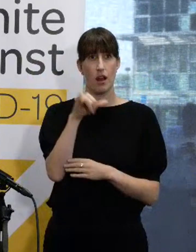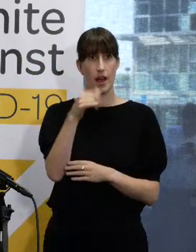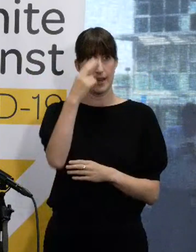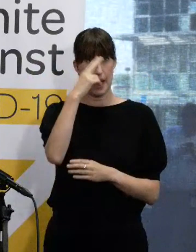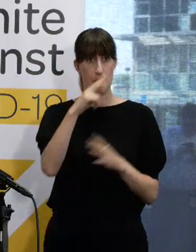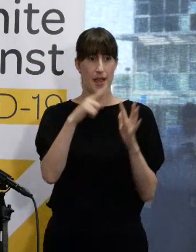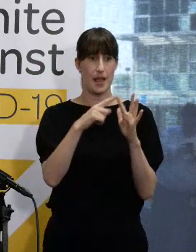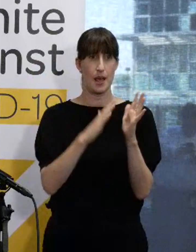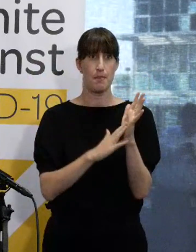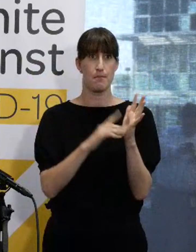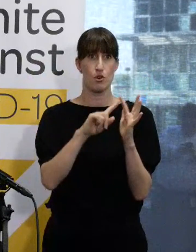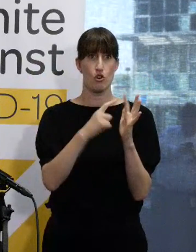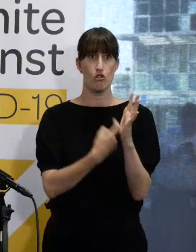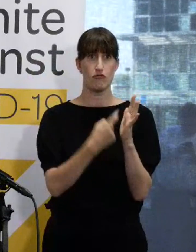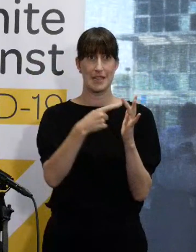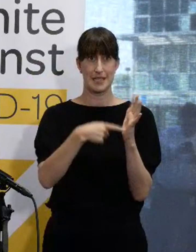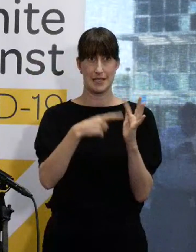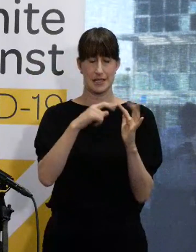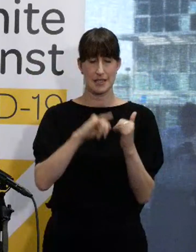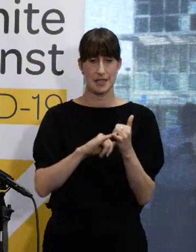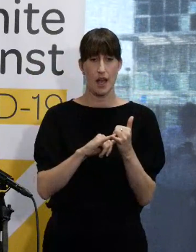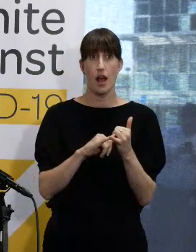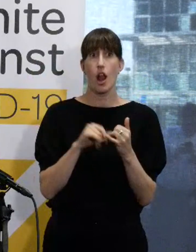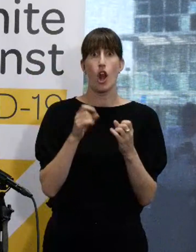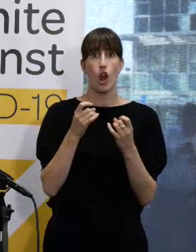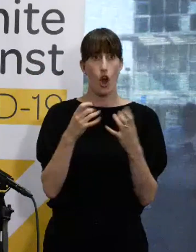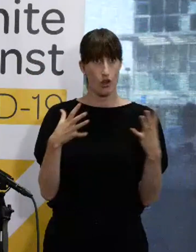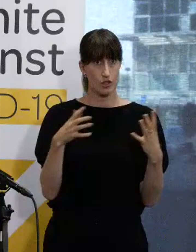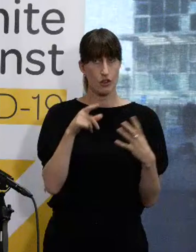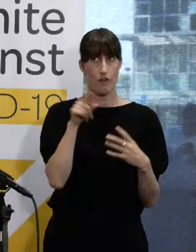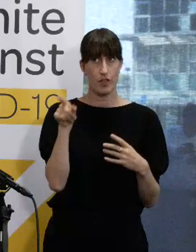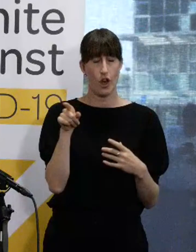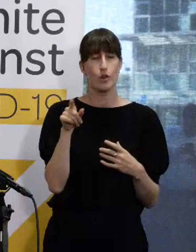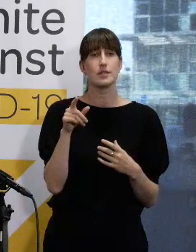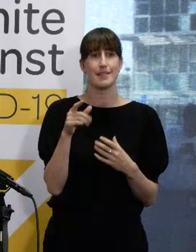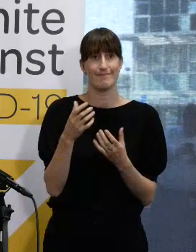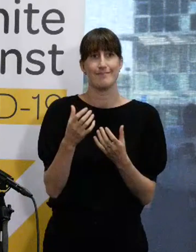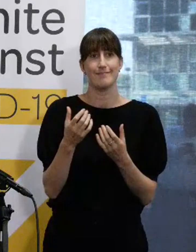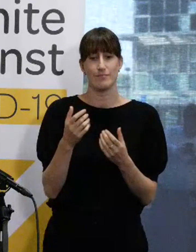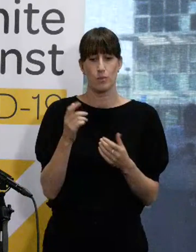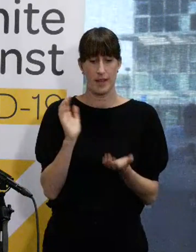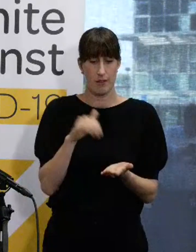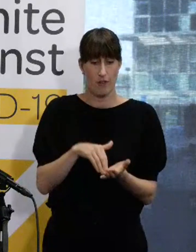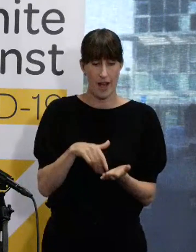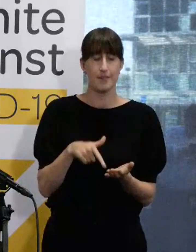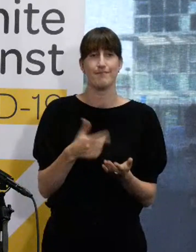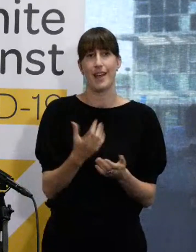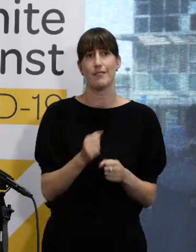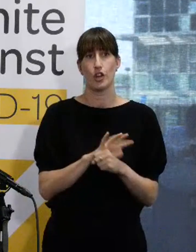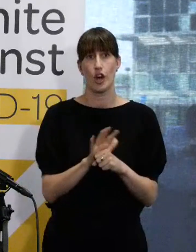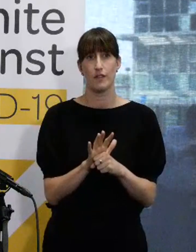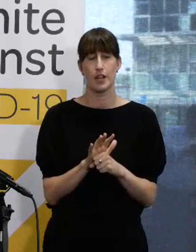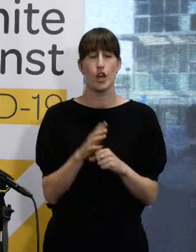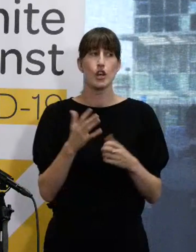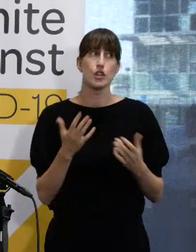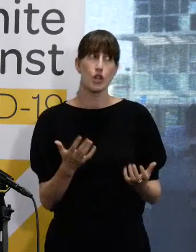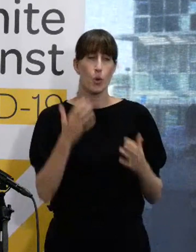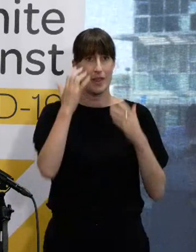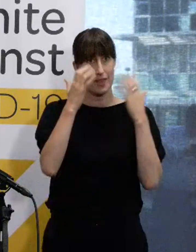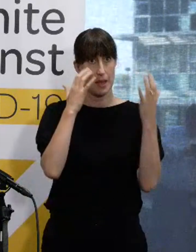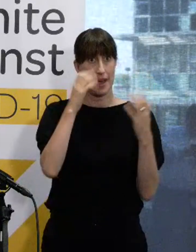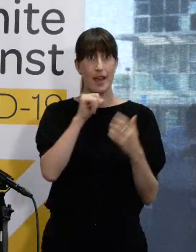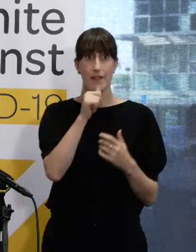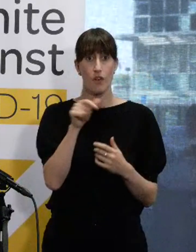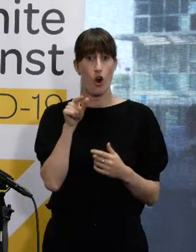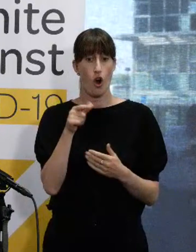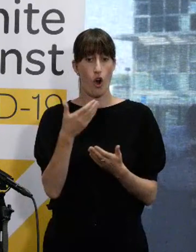those flights. So it could be that we could put everyone who's travelled from India in one facility and